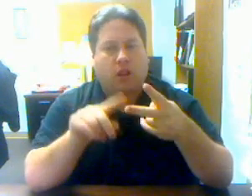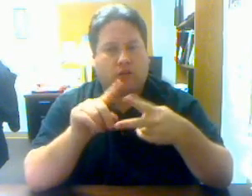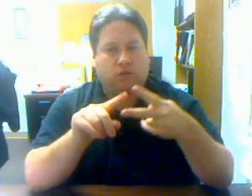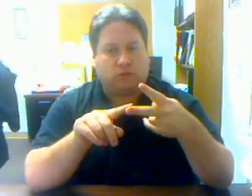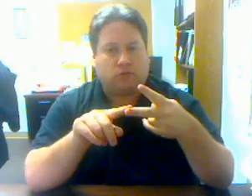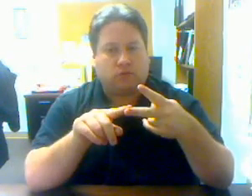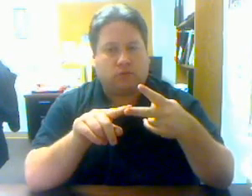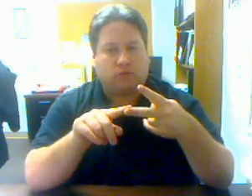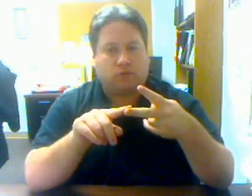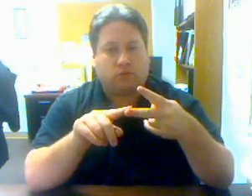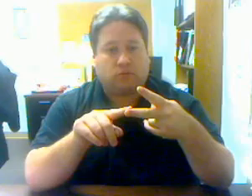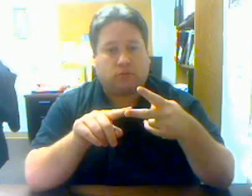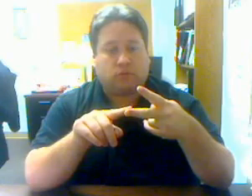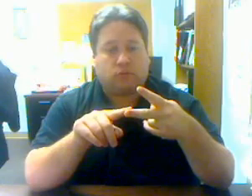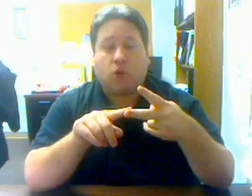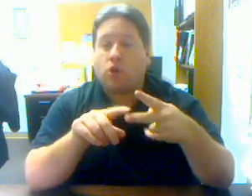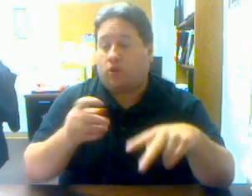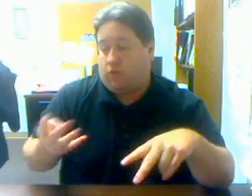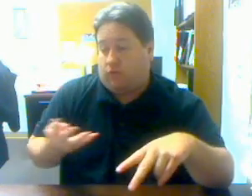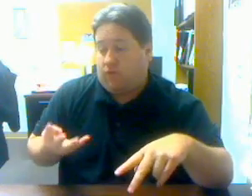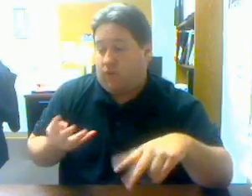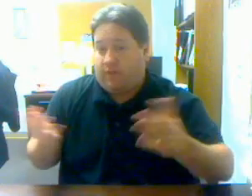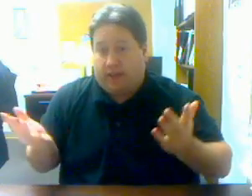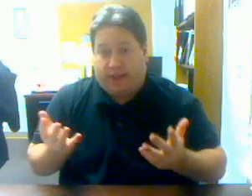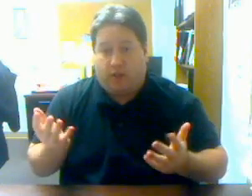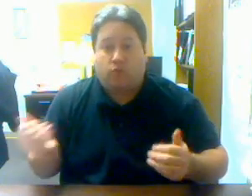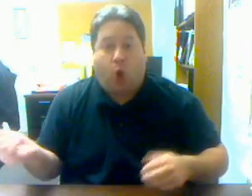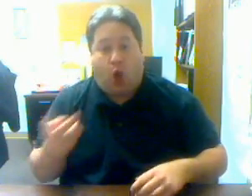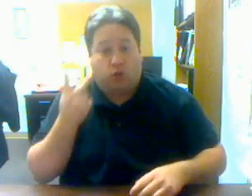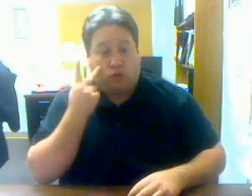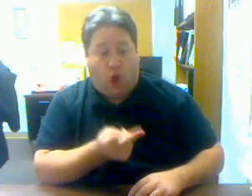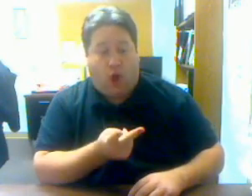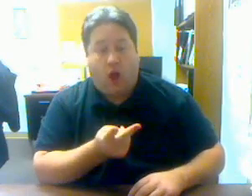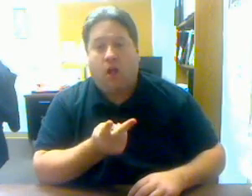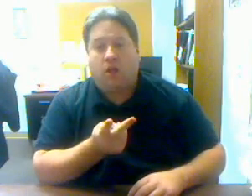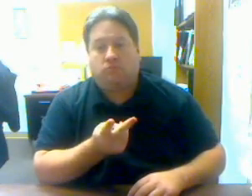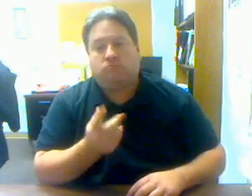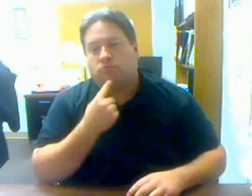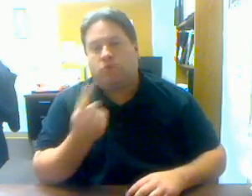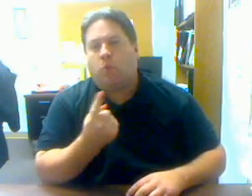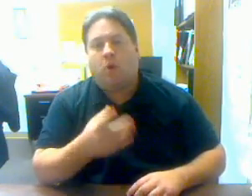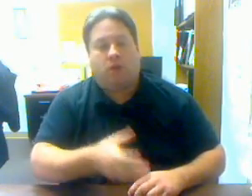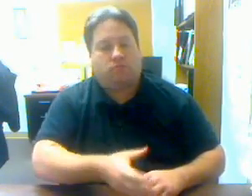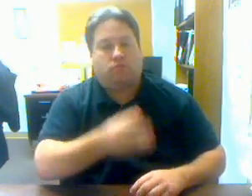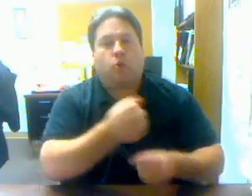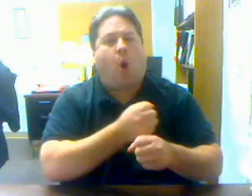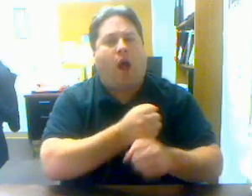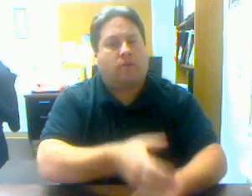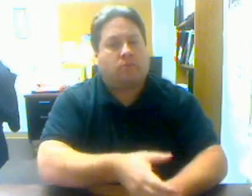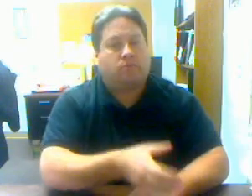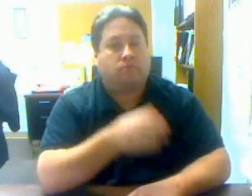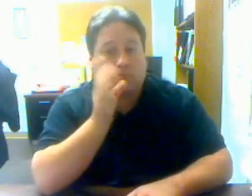Measurable so that the four of us in this room, if we all saw someone pick up that cup of coffee, we can see it because they did it, drinking their